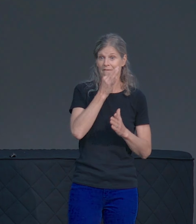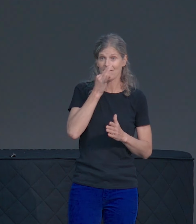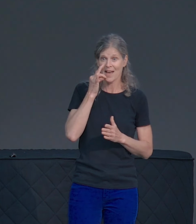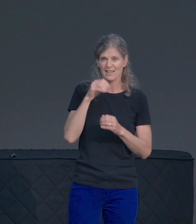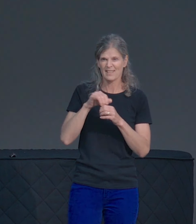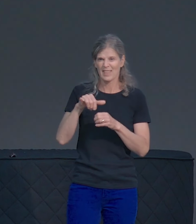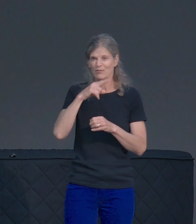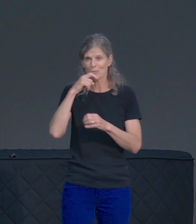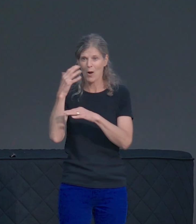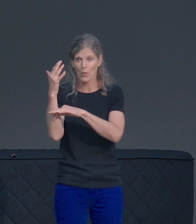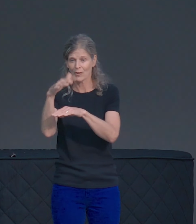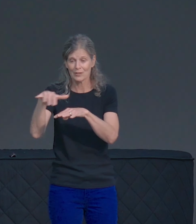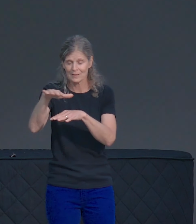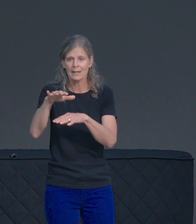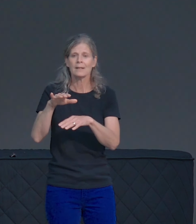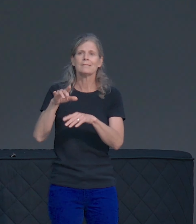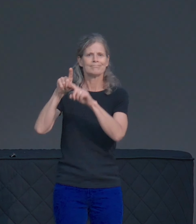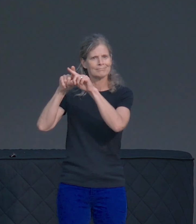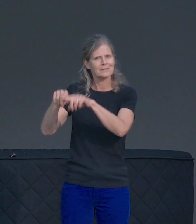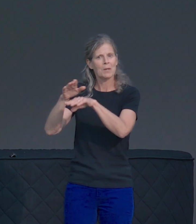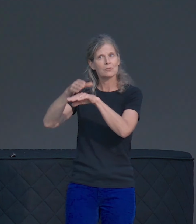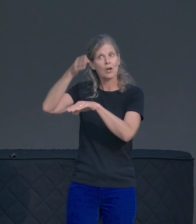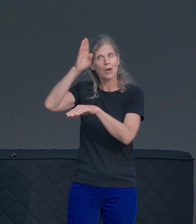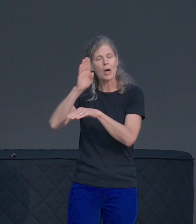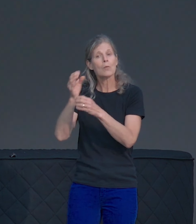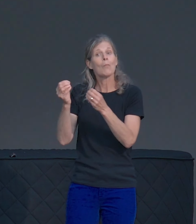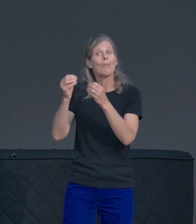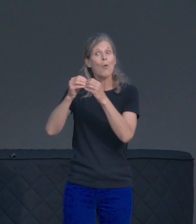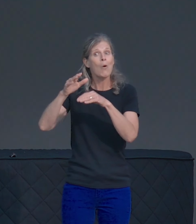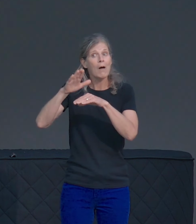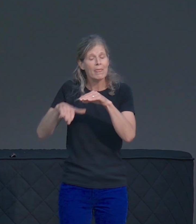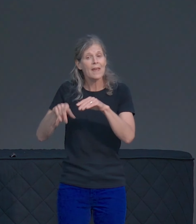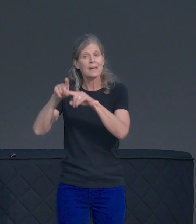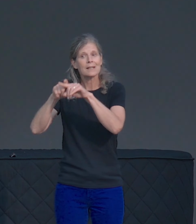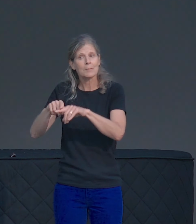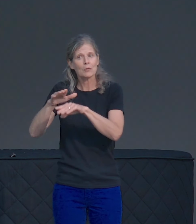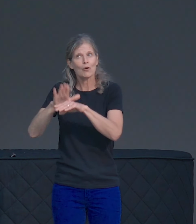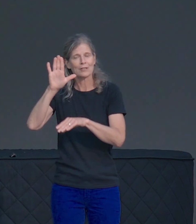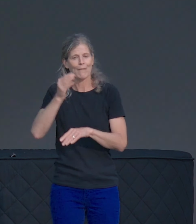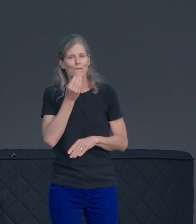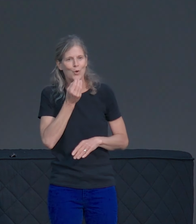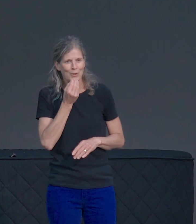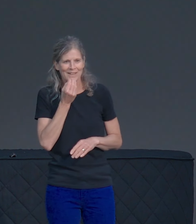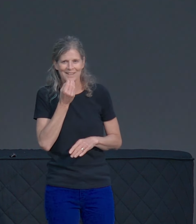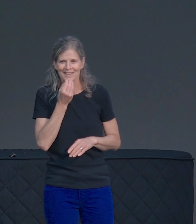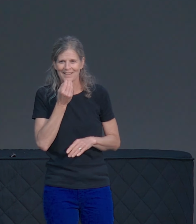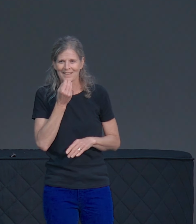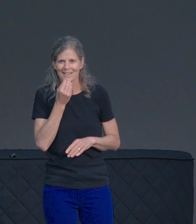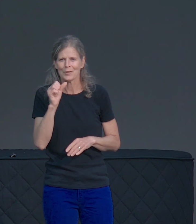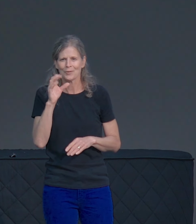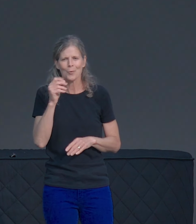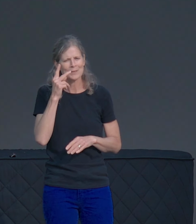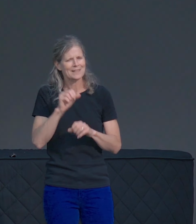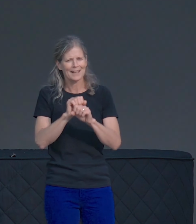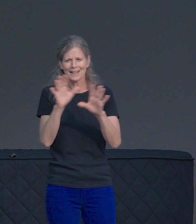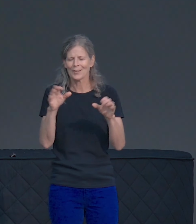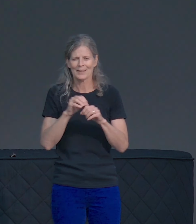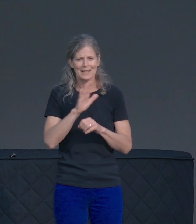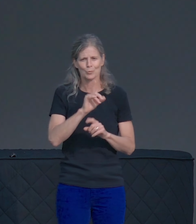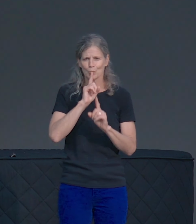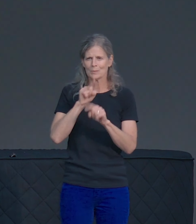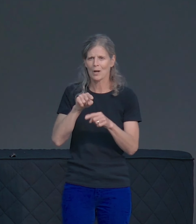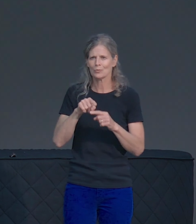that he depends on God more than he depends on his food. And we see this clearly in his